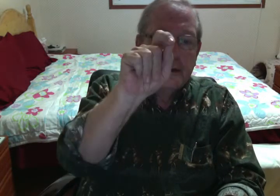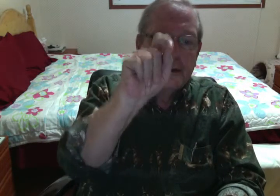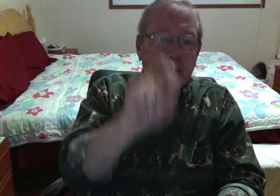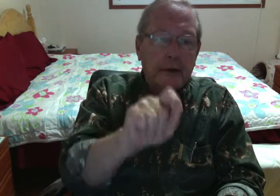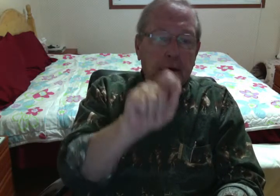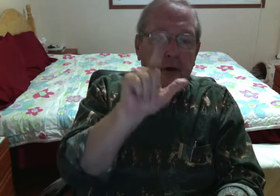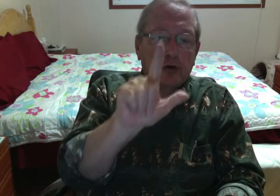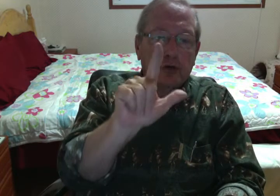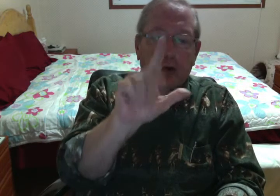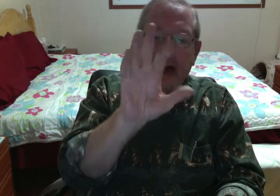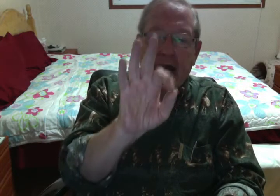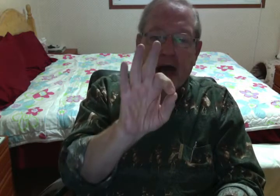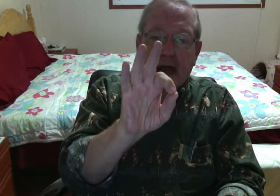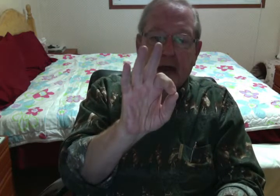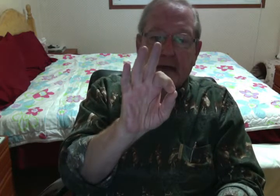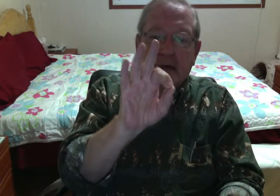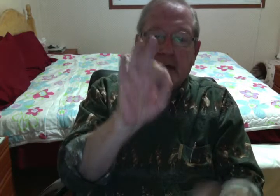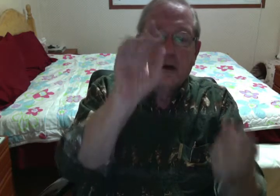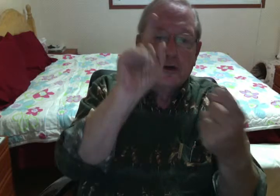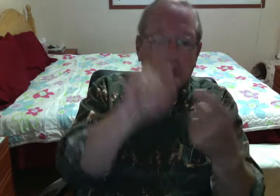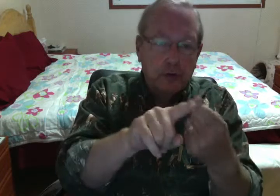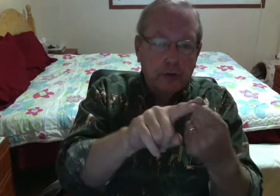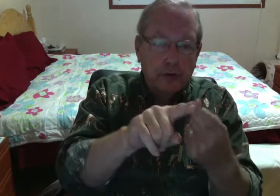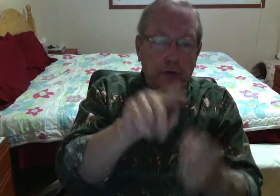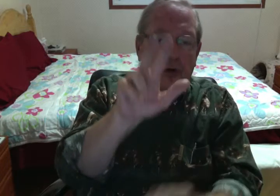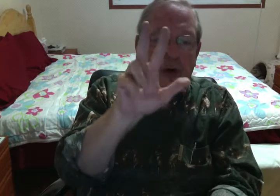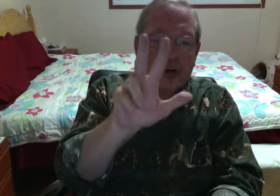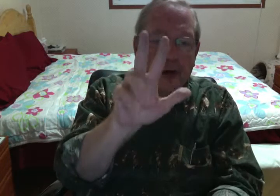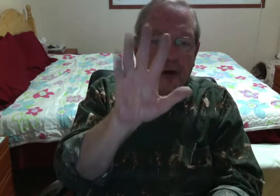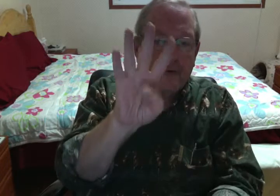29 to 34.